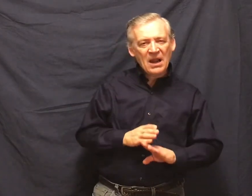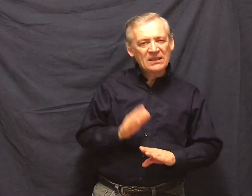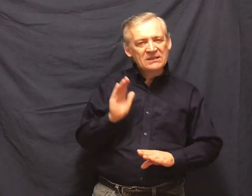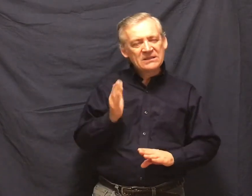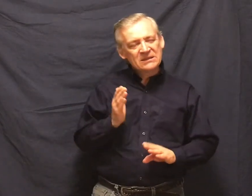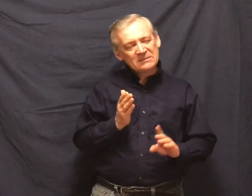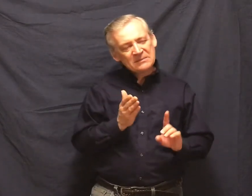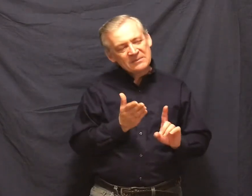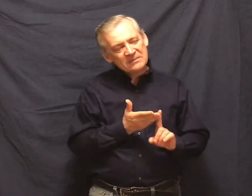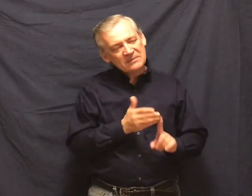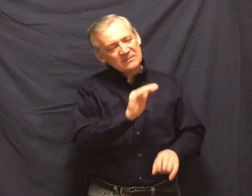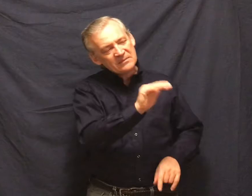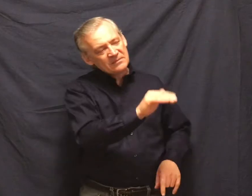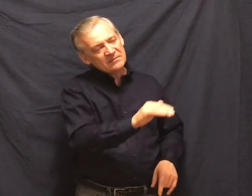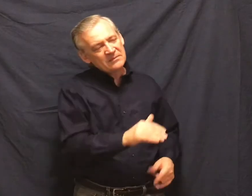Suppose George don't come back no more.